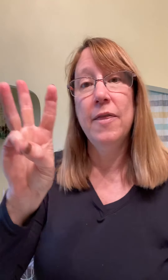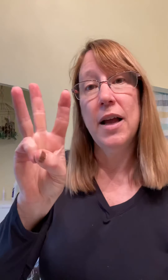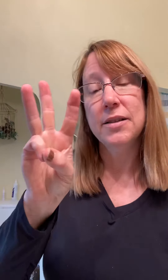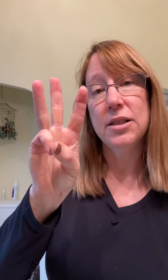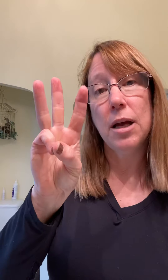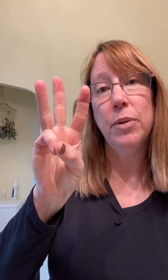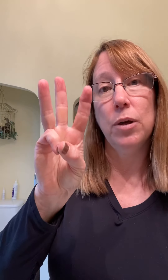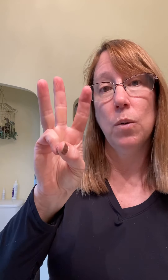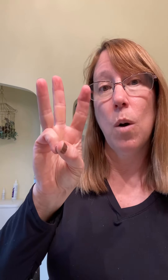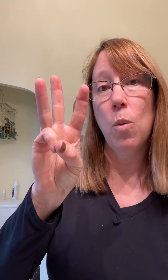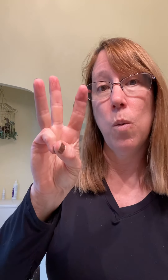That's a W,